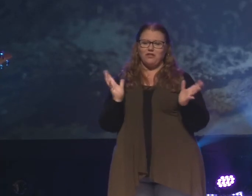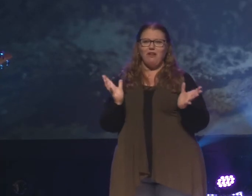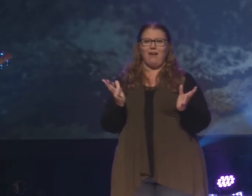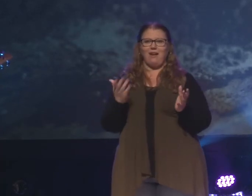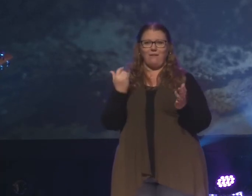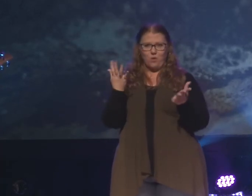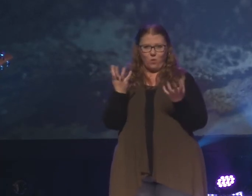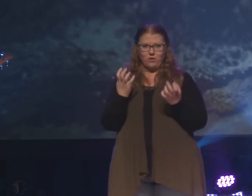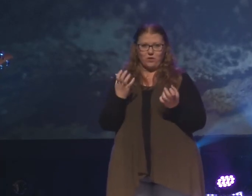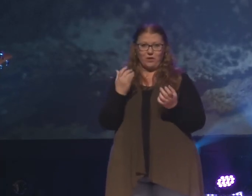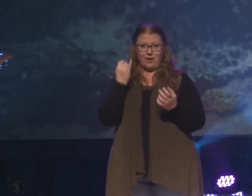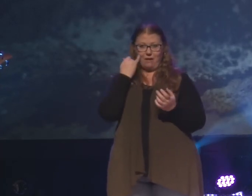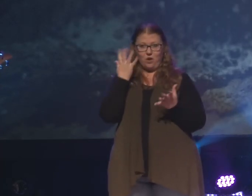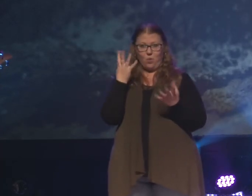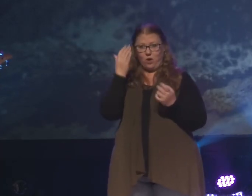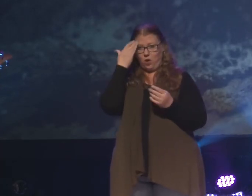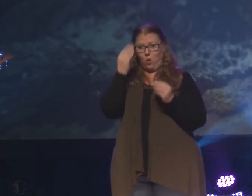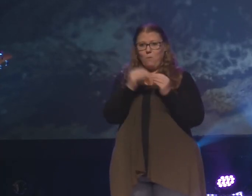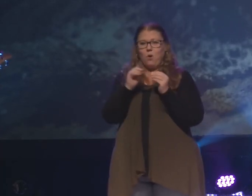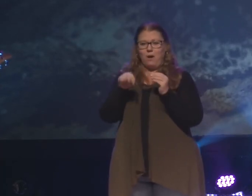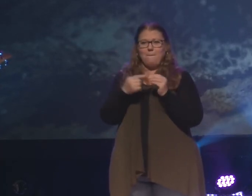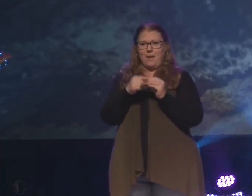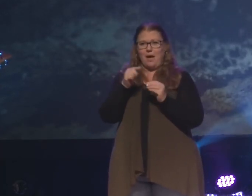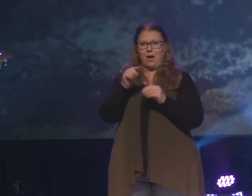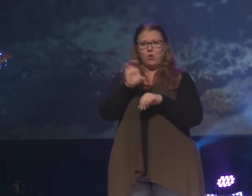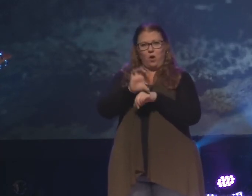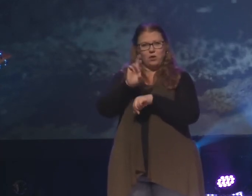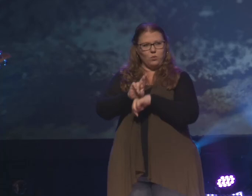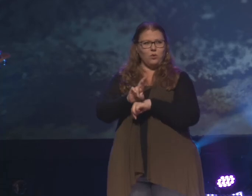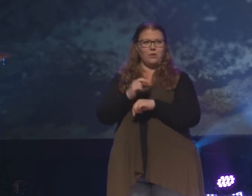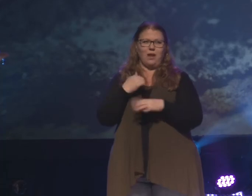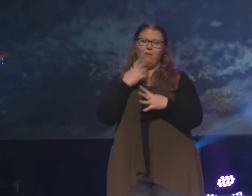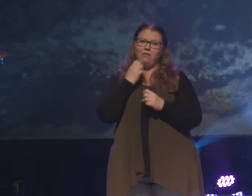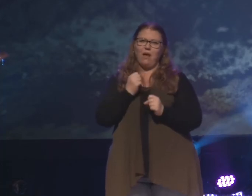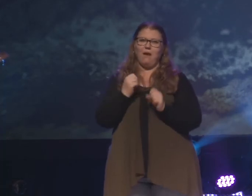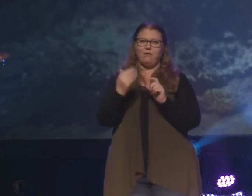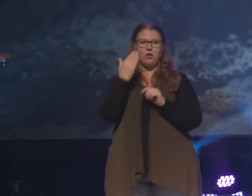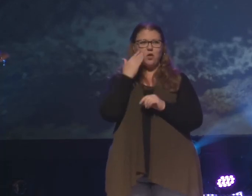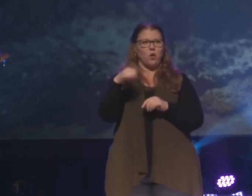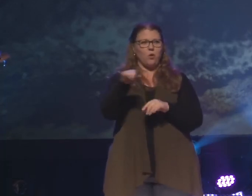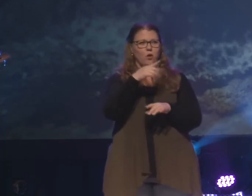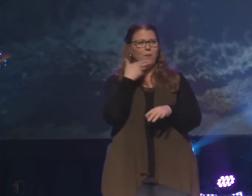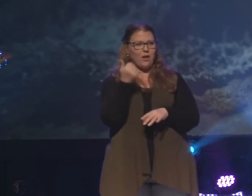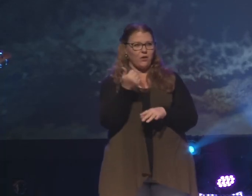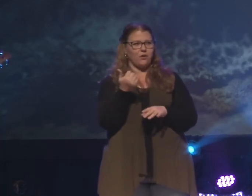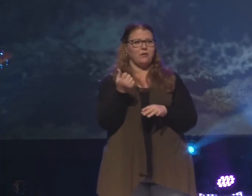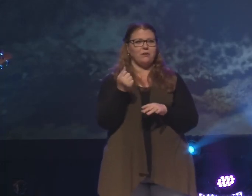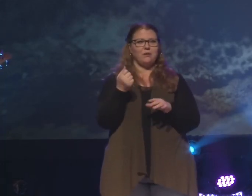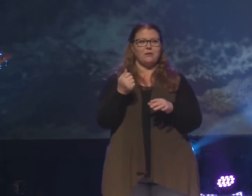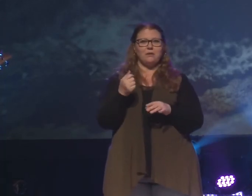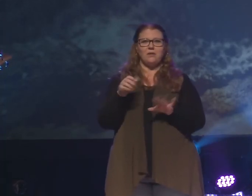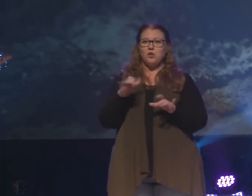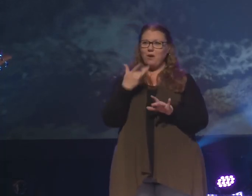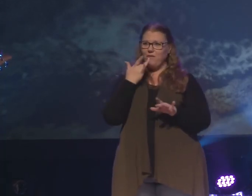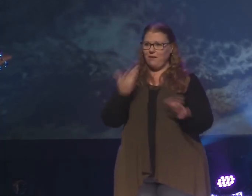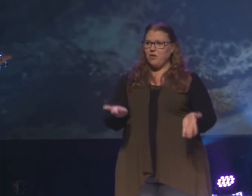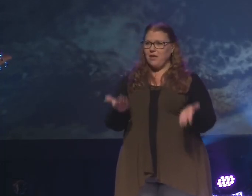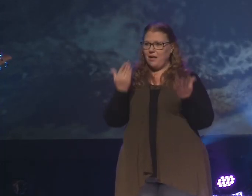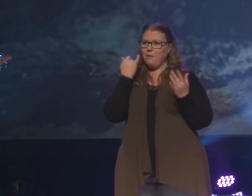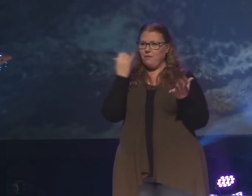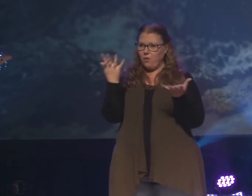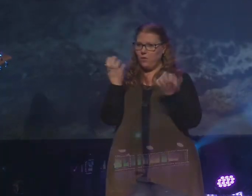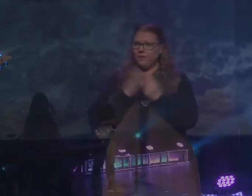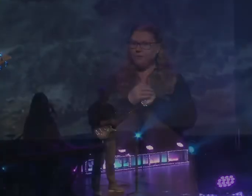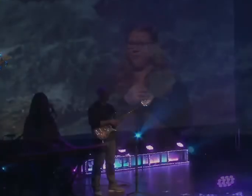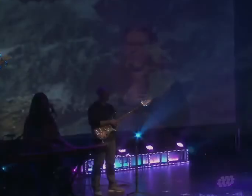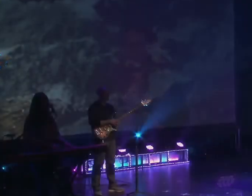to, or if you just want to get to know more about Crossroads or myself. And I would love to get to know you better. So do me a favor, stand up if you would like. We're